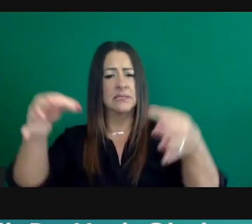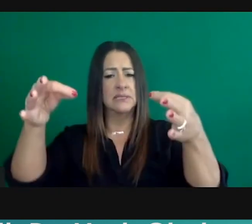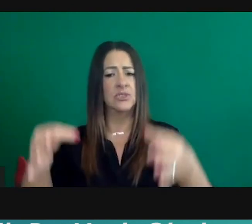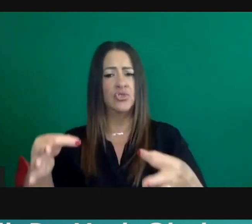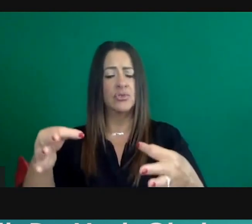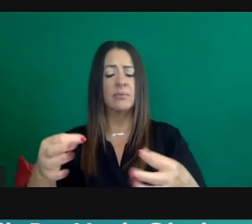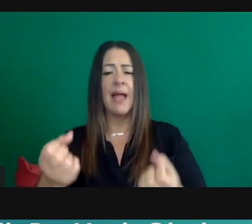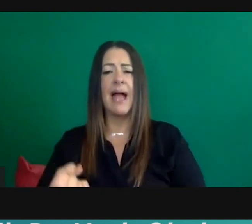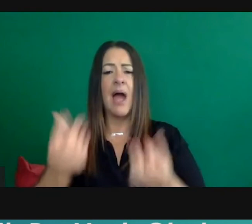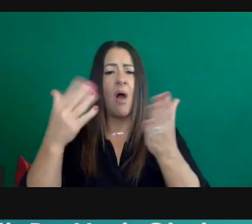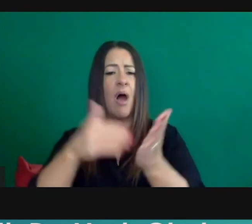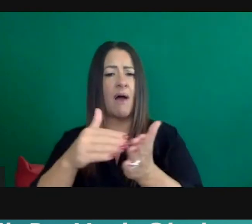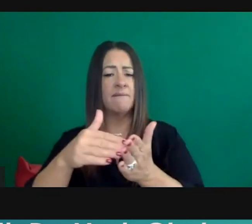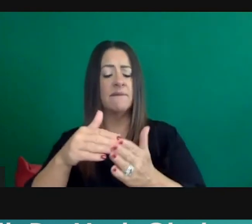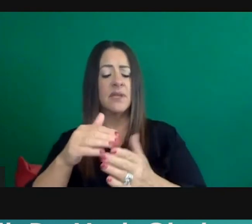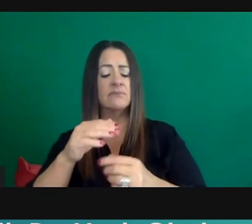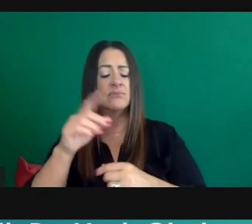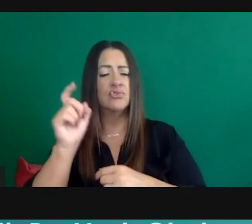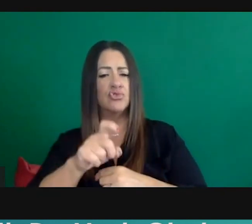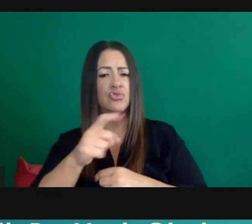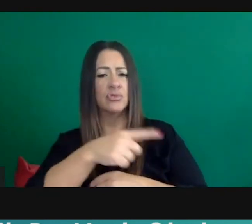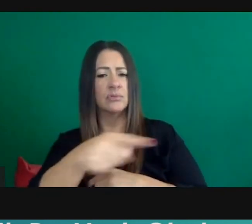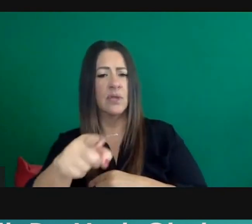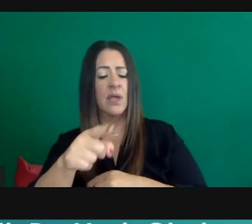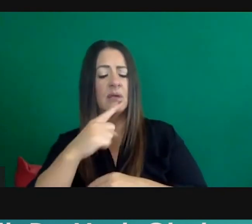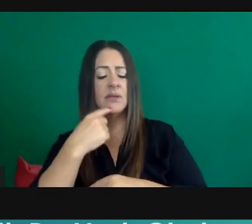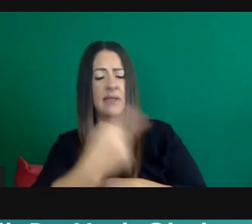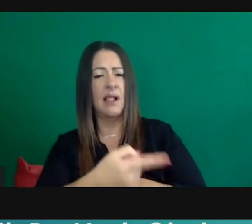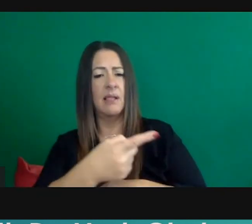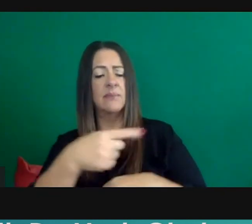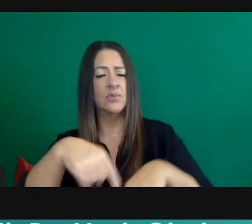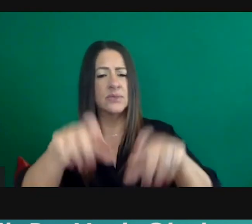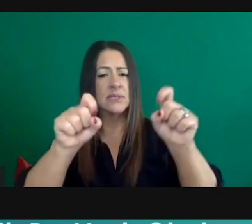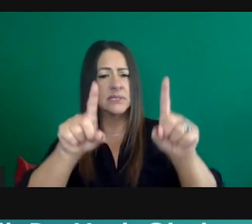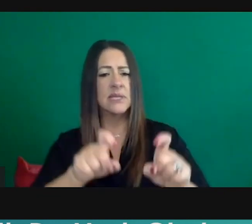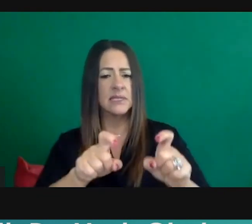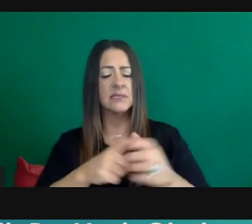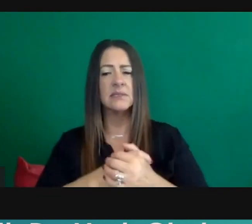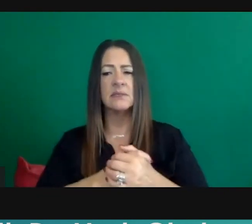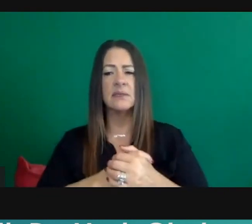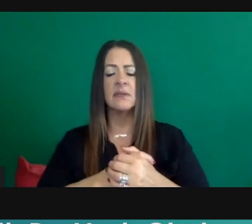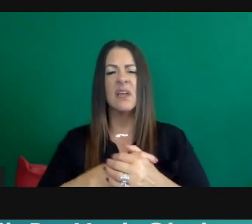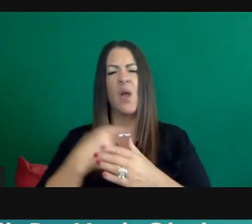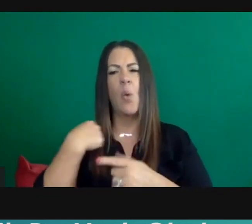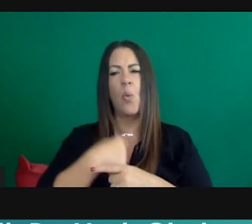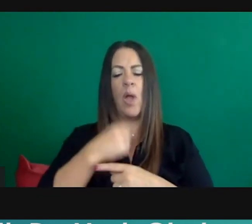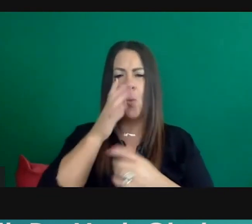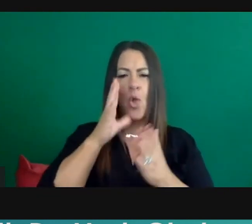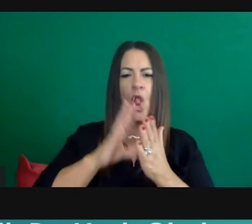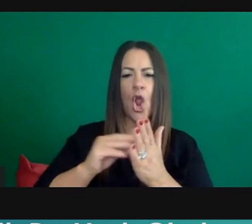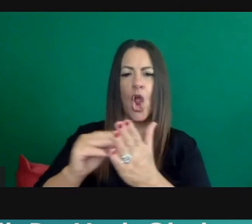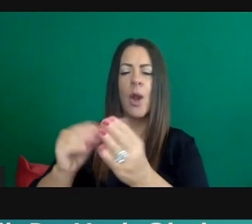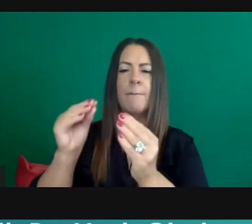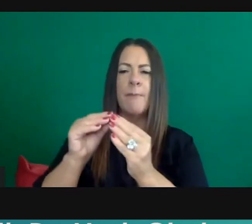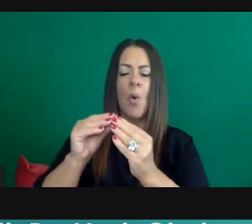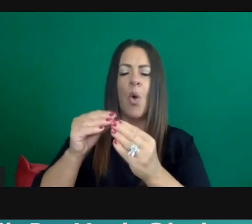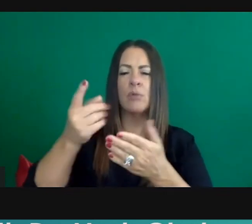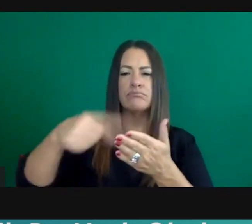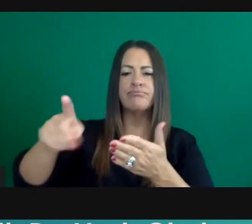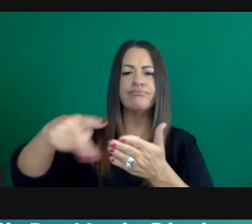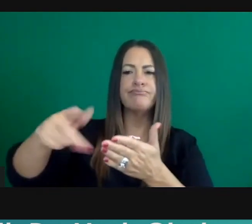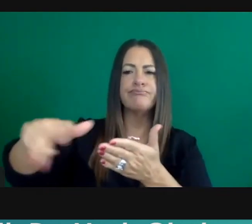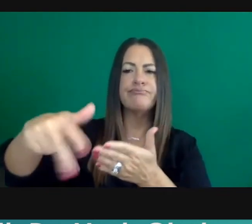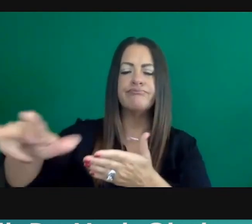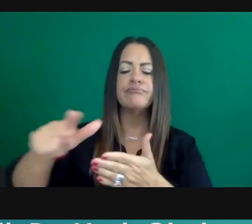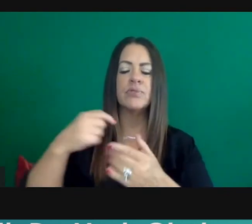level of testing that they want to achieve is what we expect and will probably be seen over the next many weeks. I will remind you that part